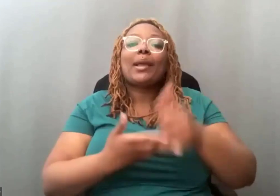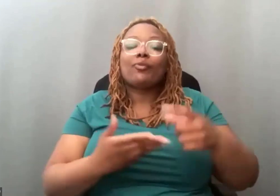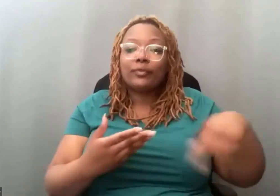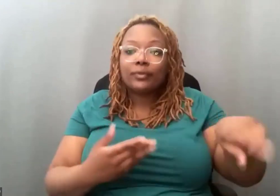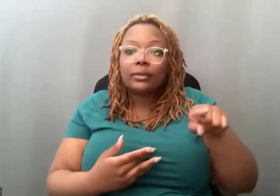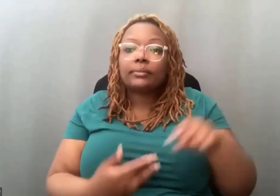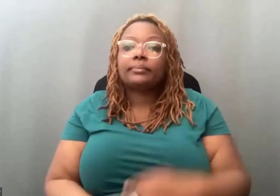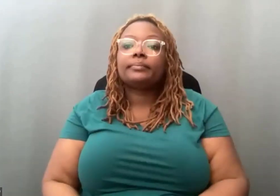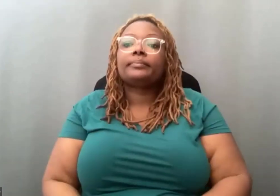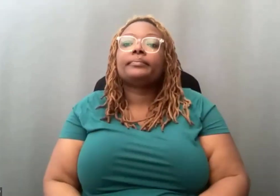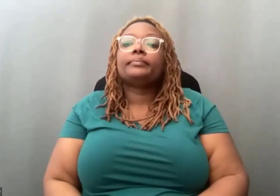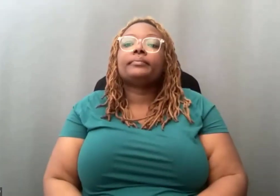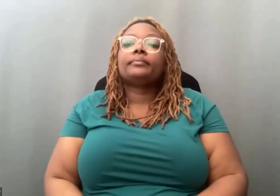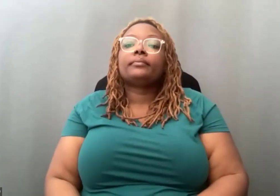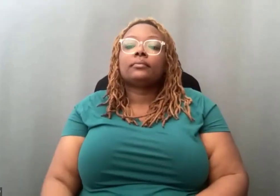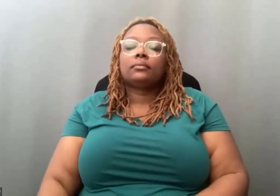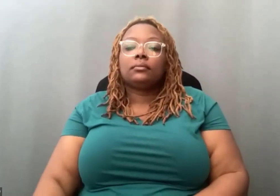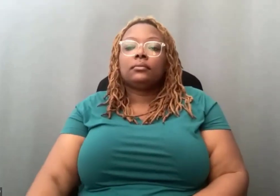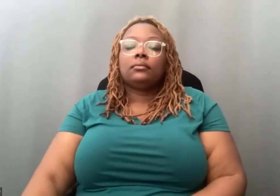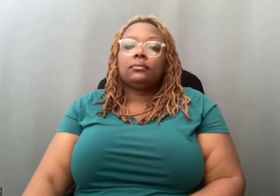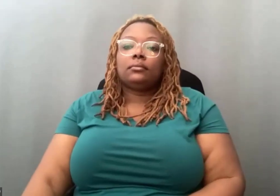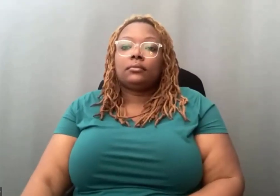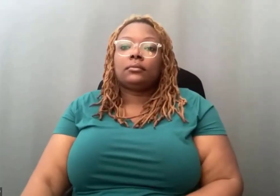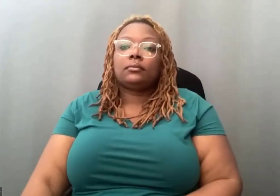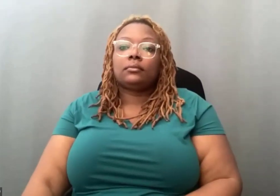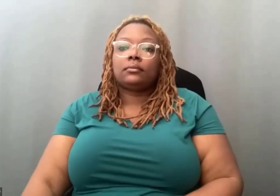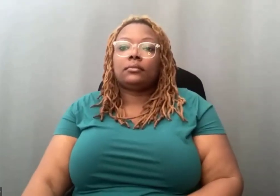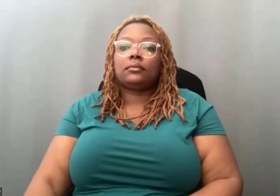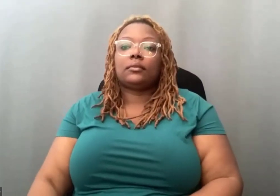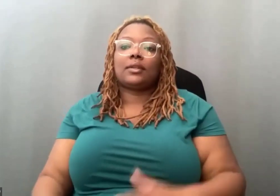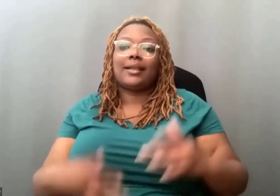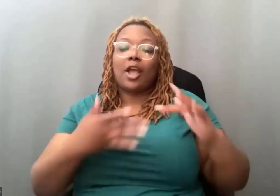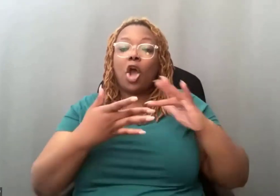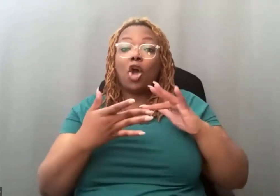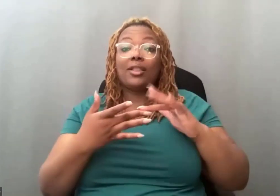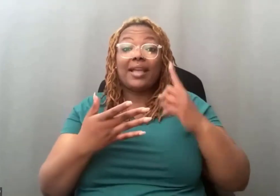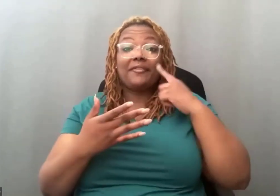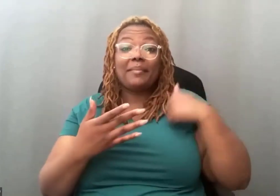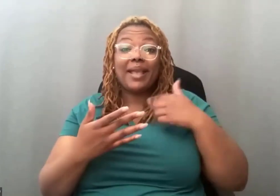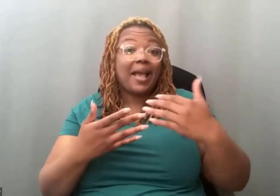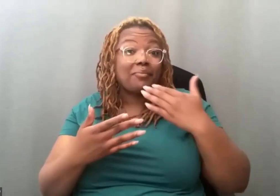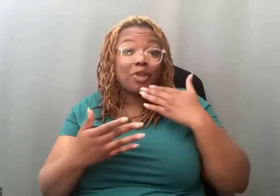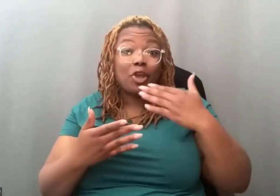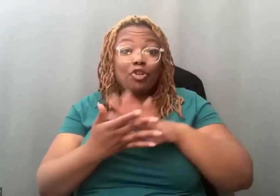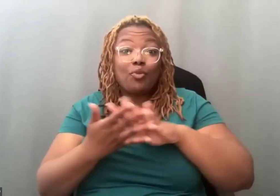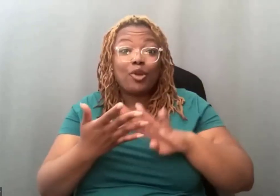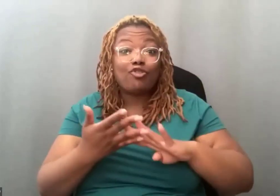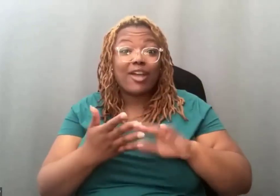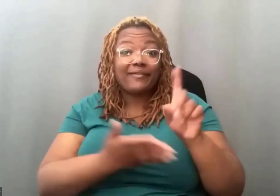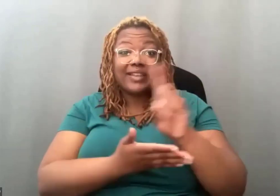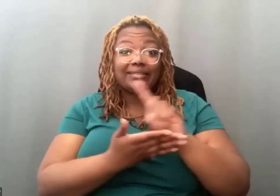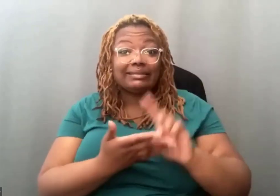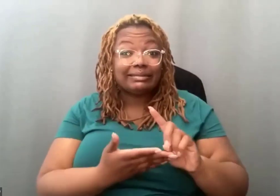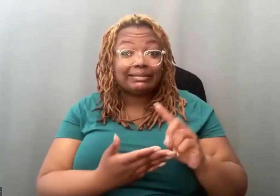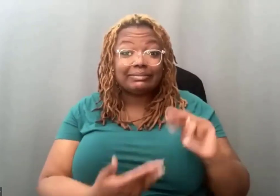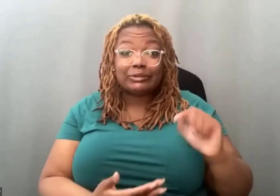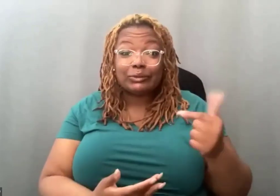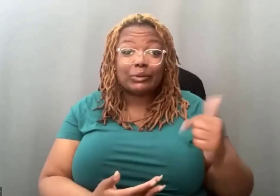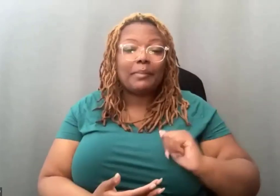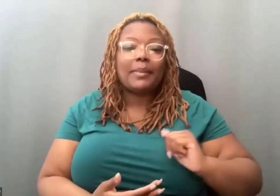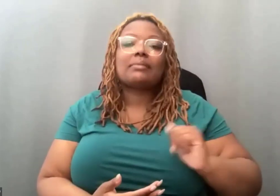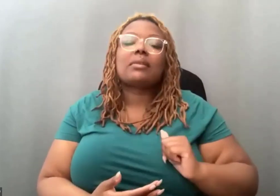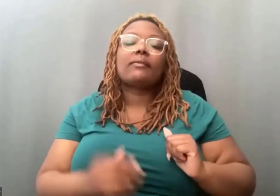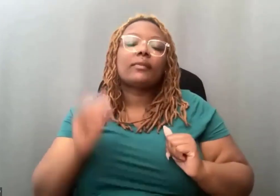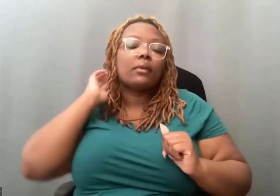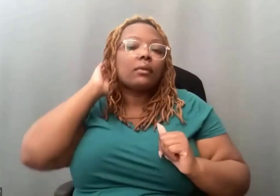are online, especially when I'm not good with graphics, designs and all of that, but just looking